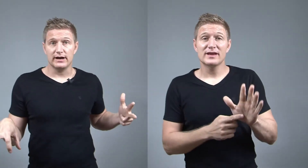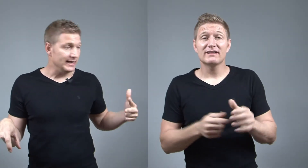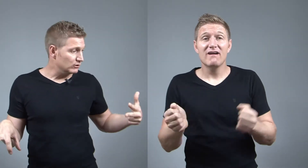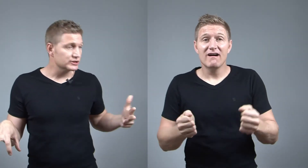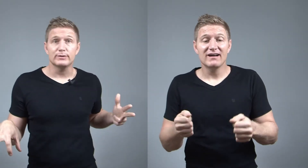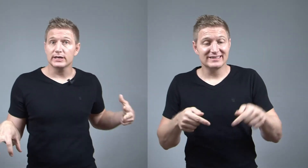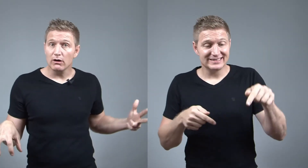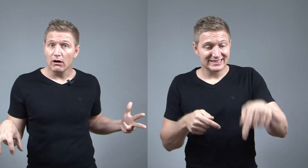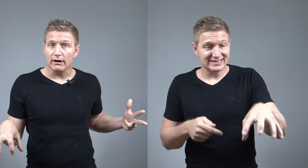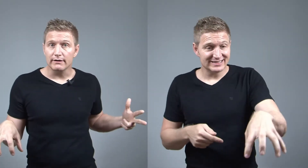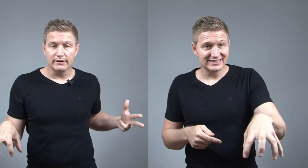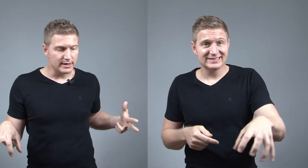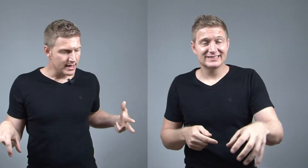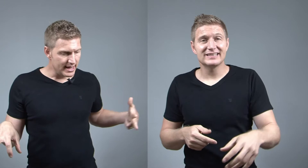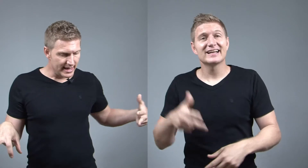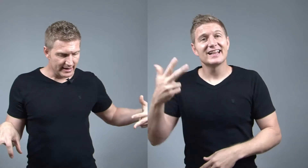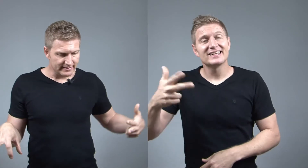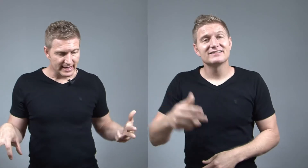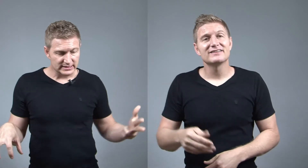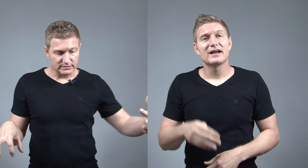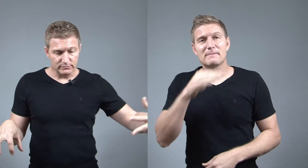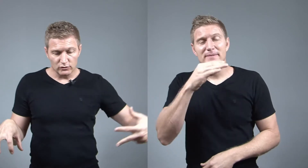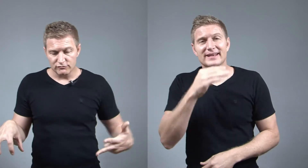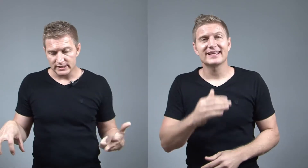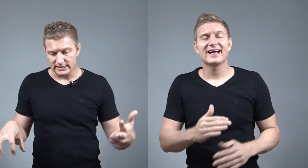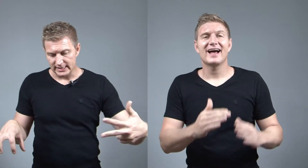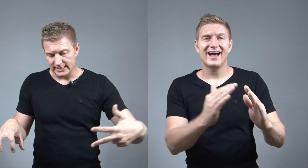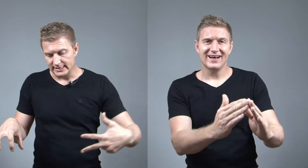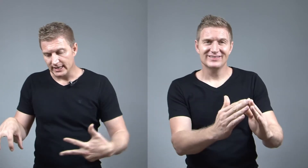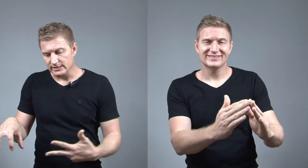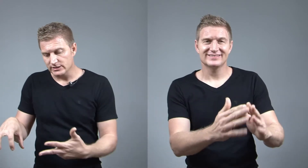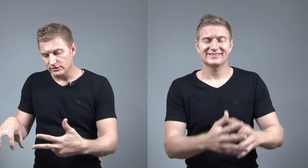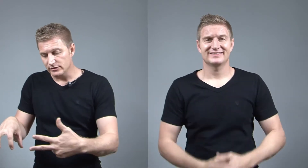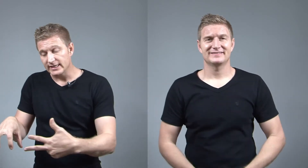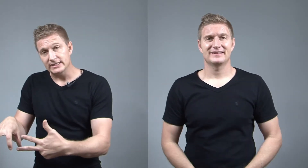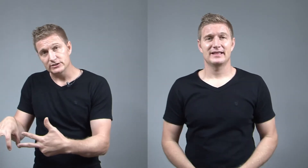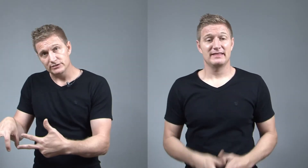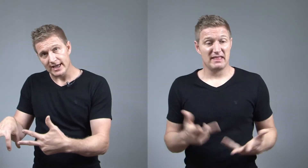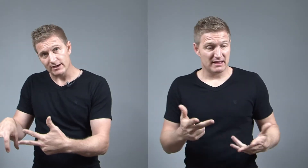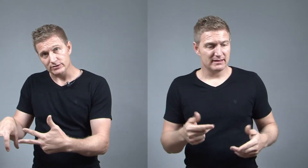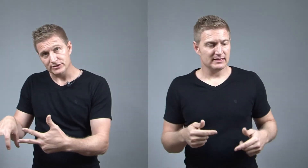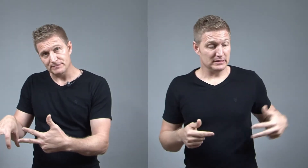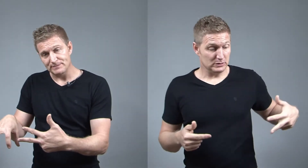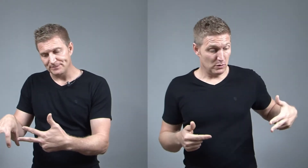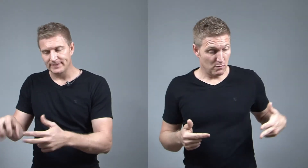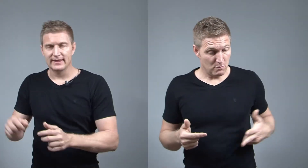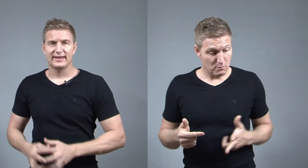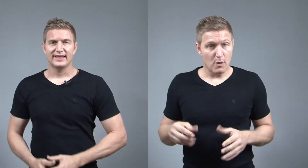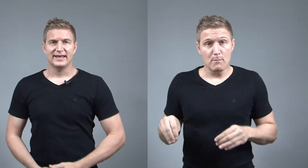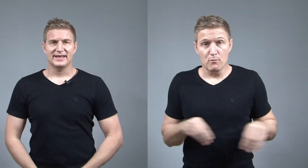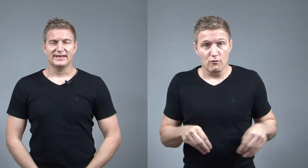now showing car. And that's the movement it does to get to the house.